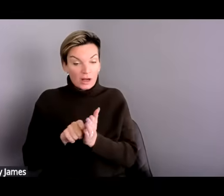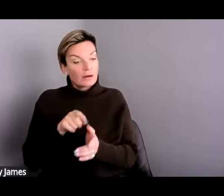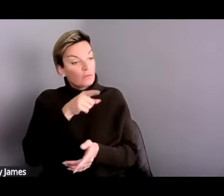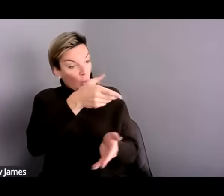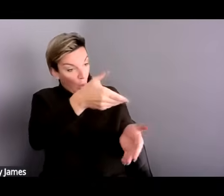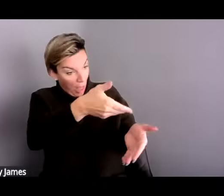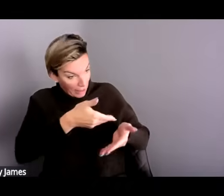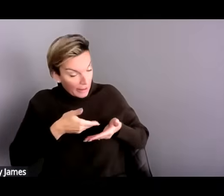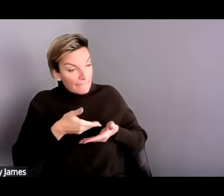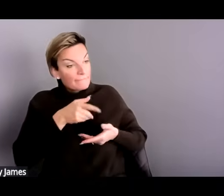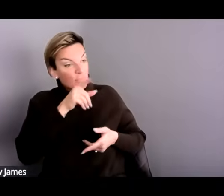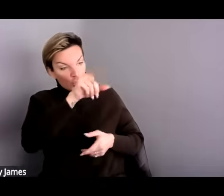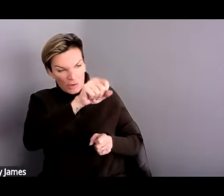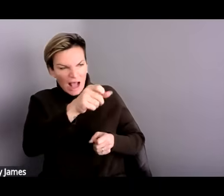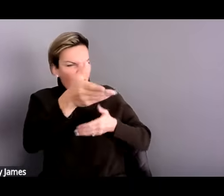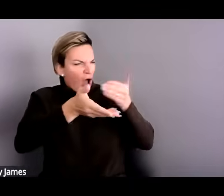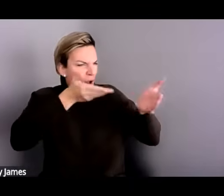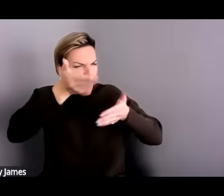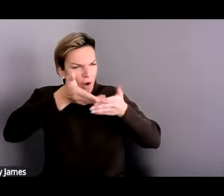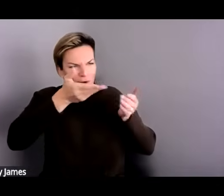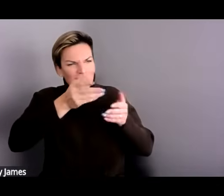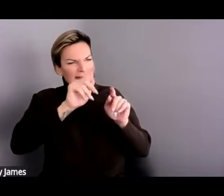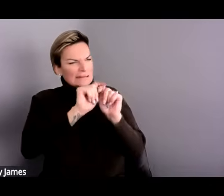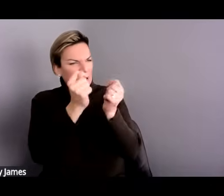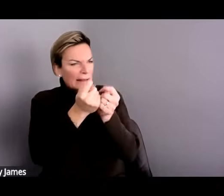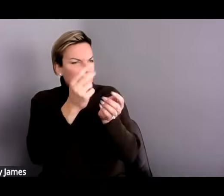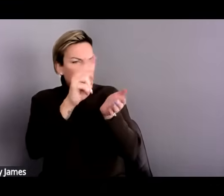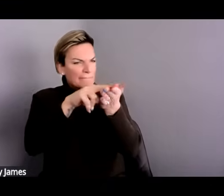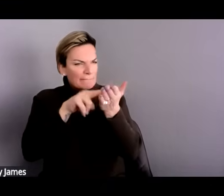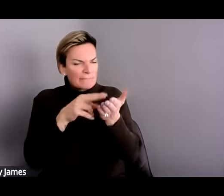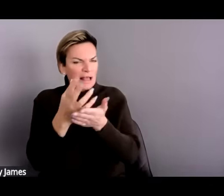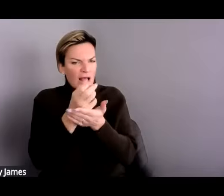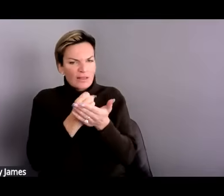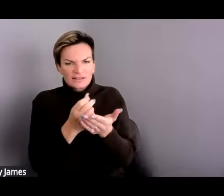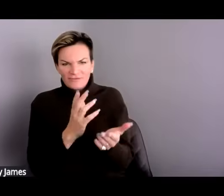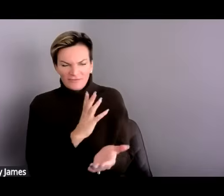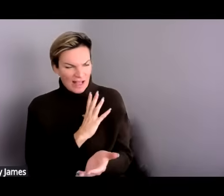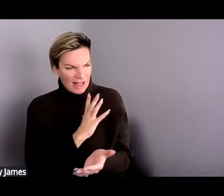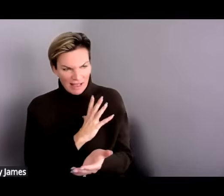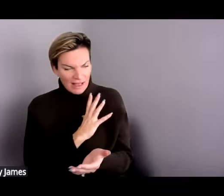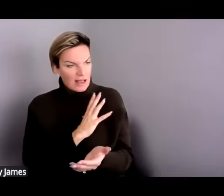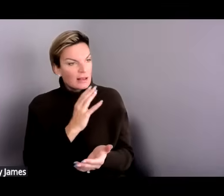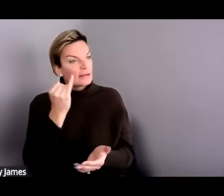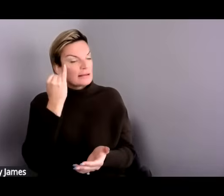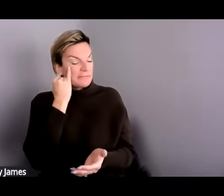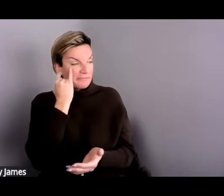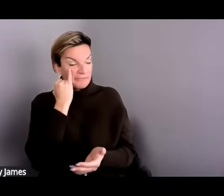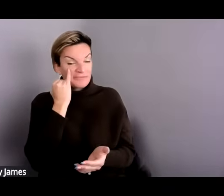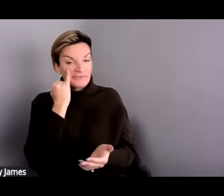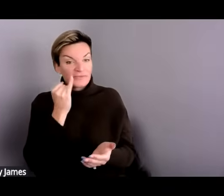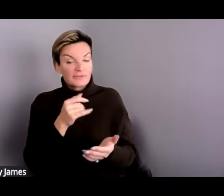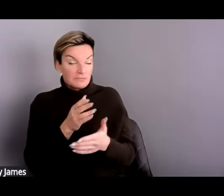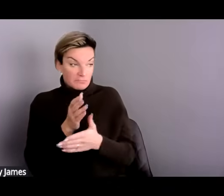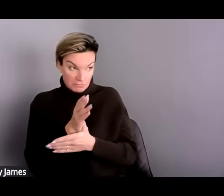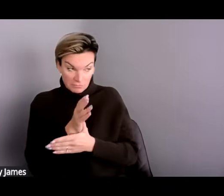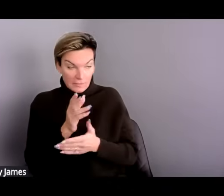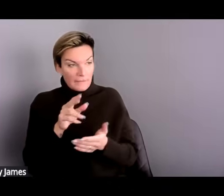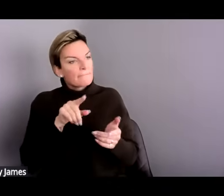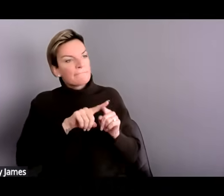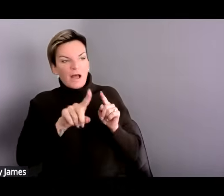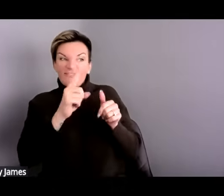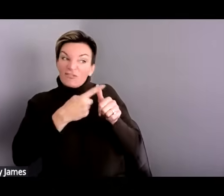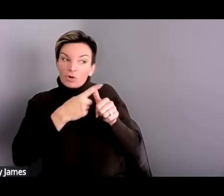you're welcome to hire teams of signature gatherers. But if you're going to hire people to go out and gather signatures, you have to register your